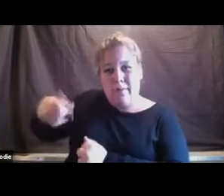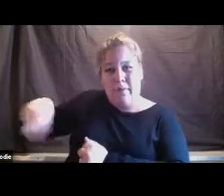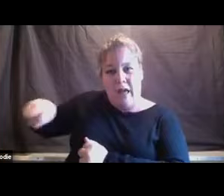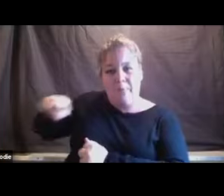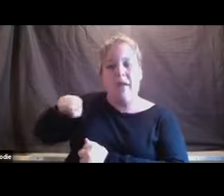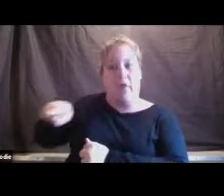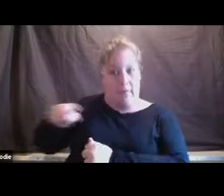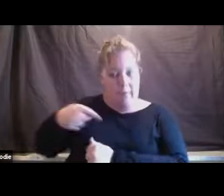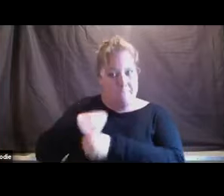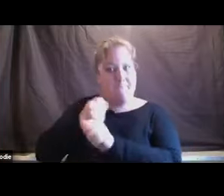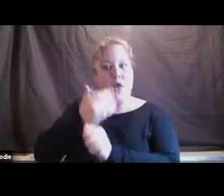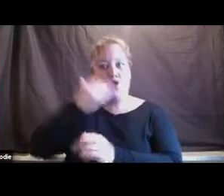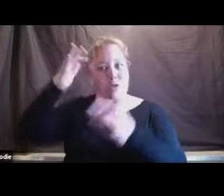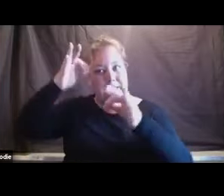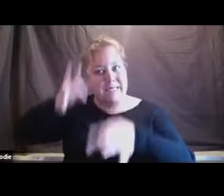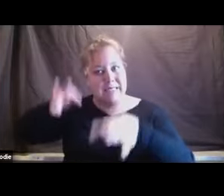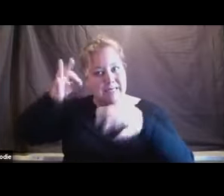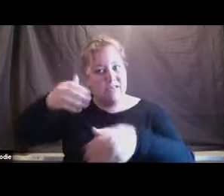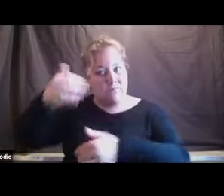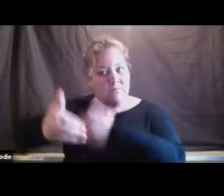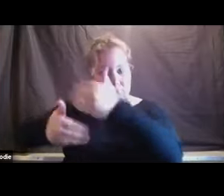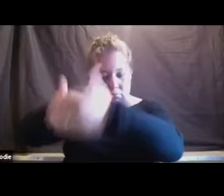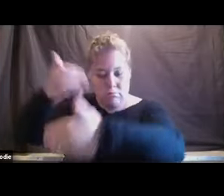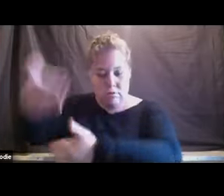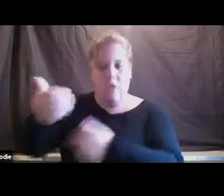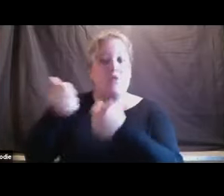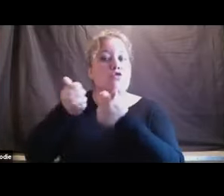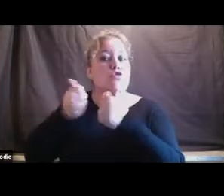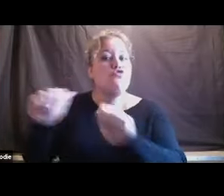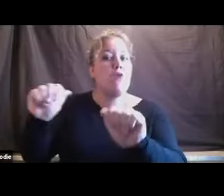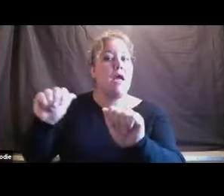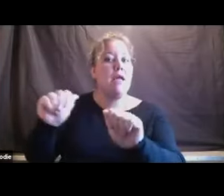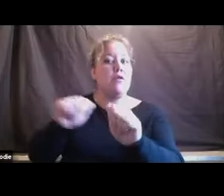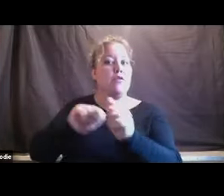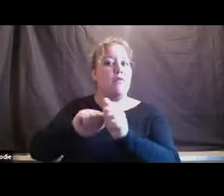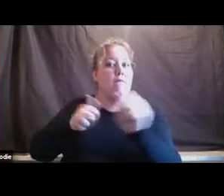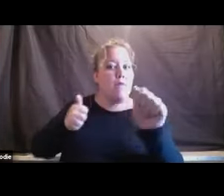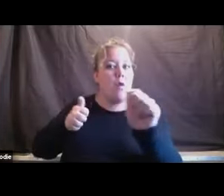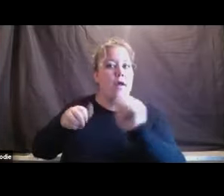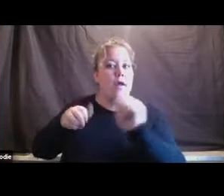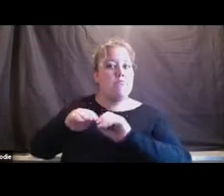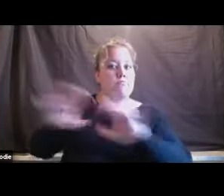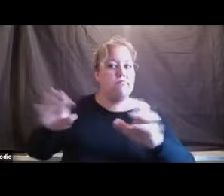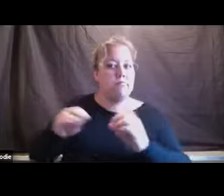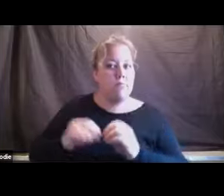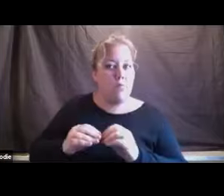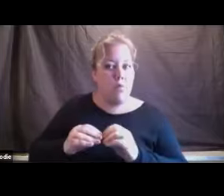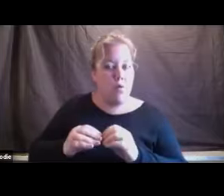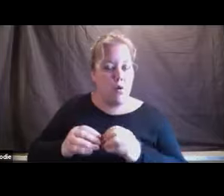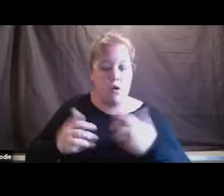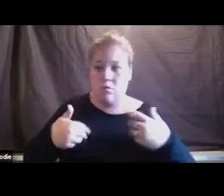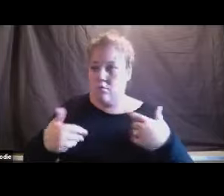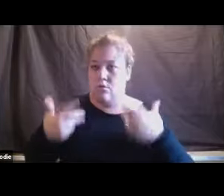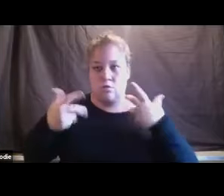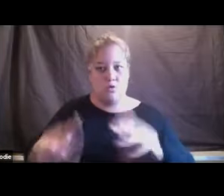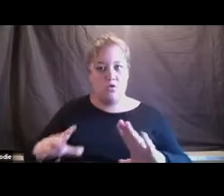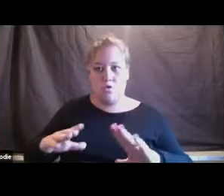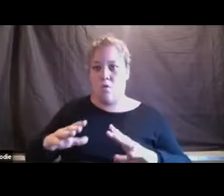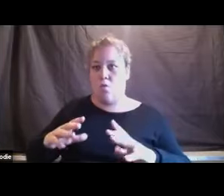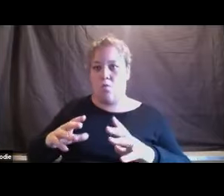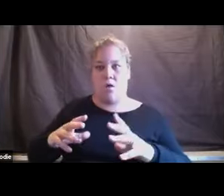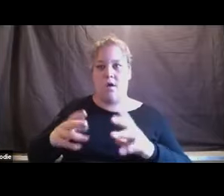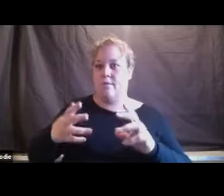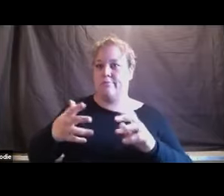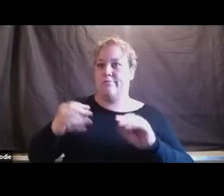good decisions to assure that they are being as proactive as possible to prevent the additional